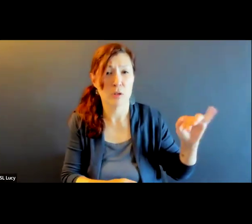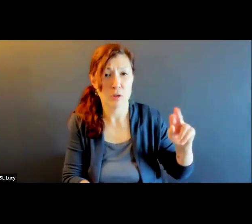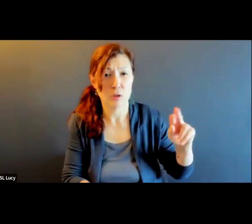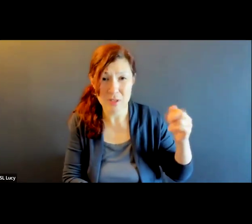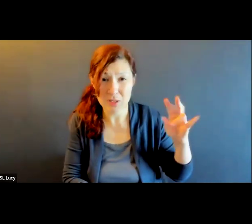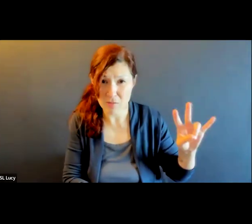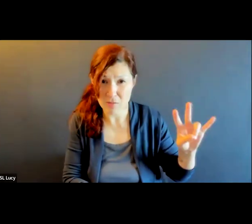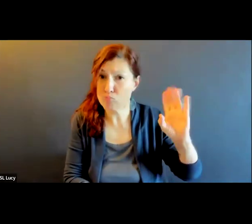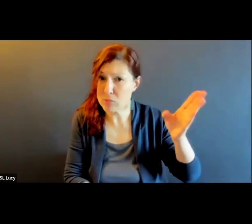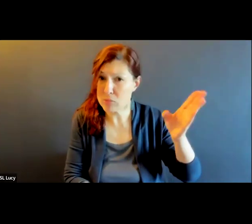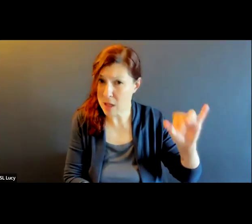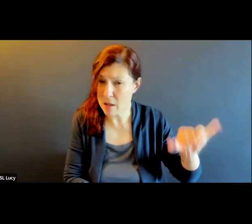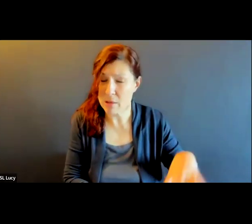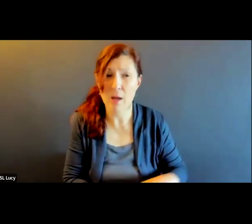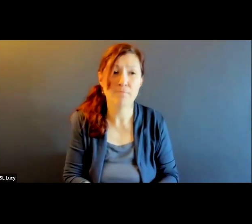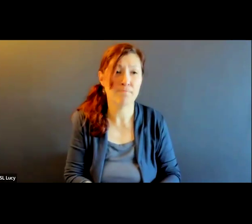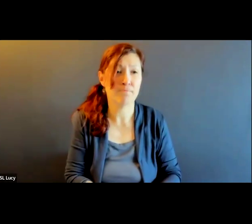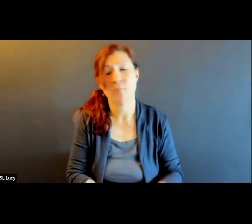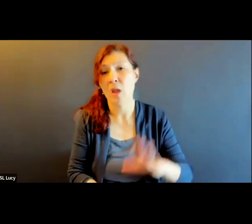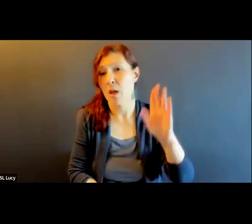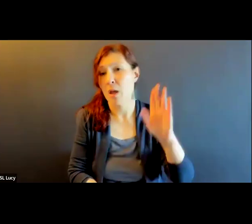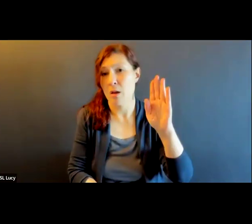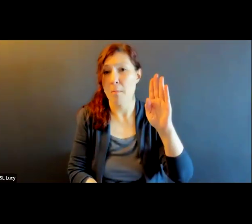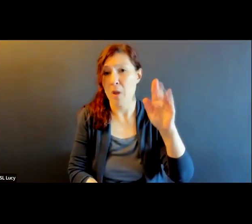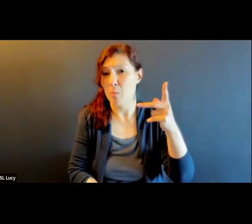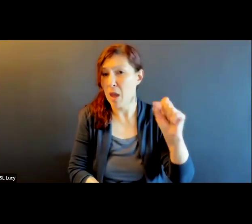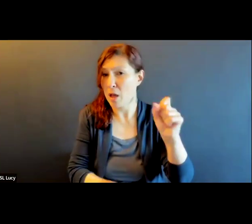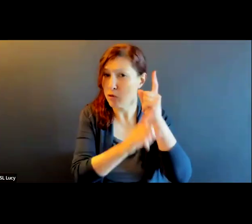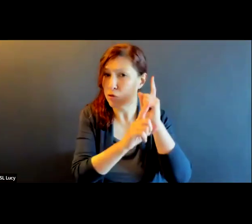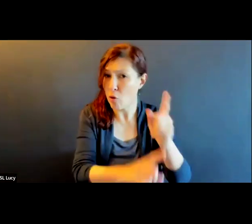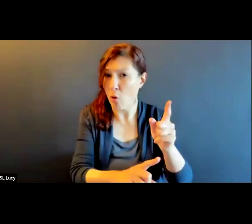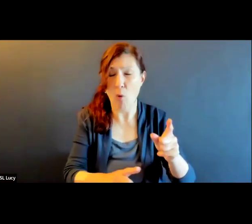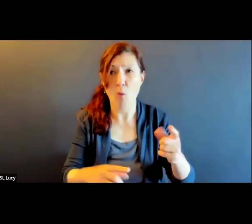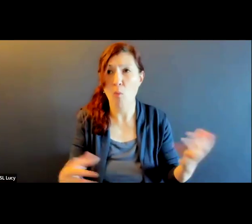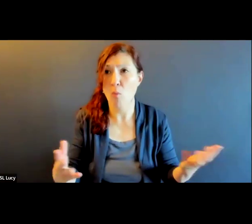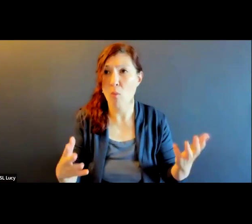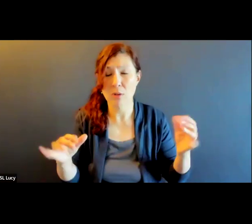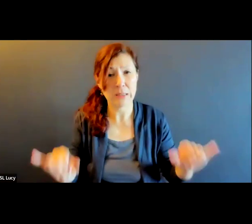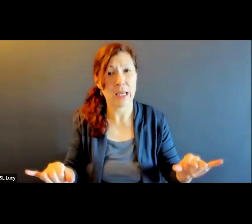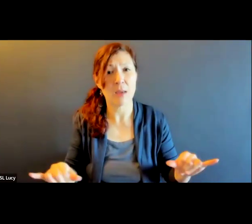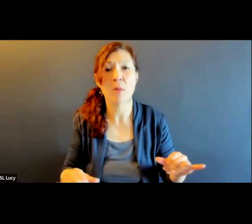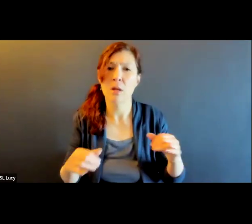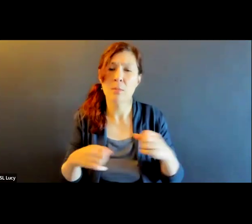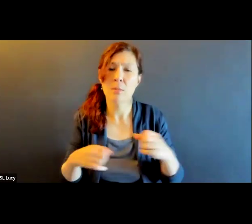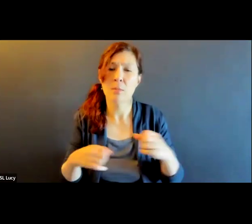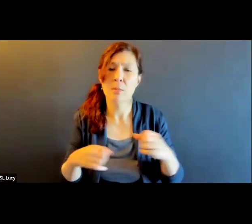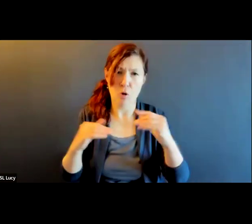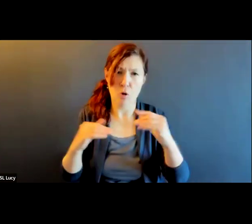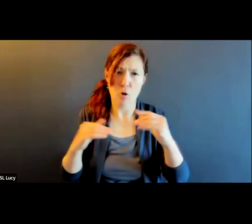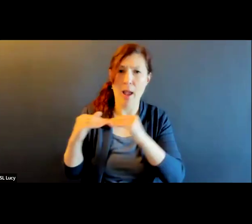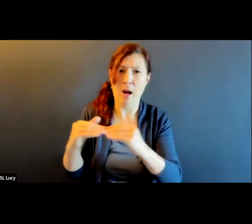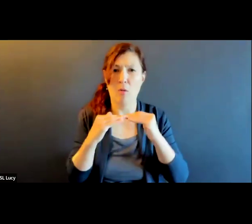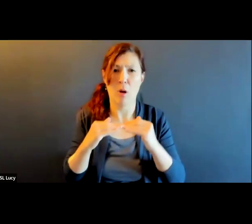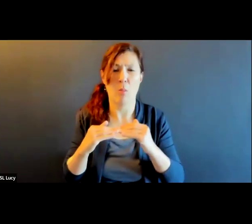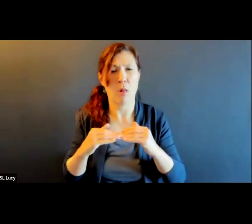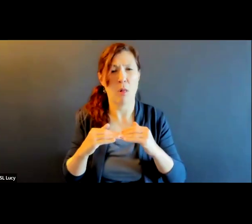meeting. Our district goal remains the same: to create an equitable and transparent policy that ensures all students